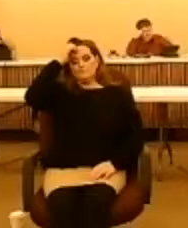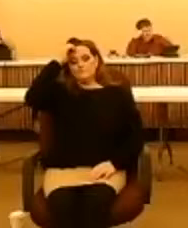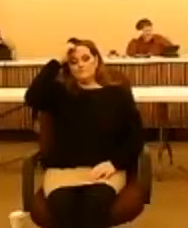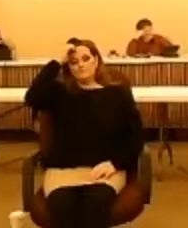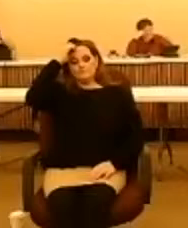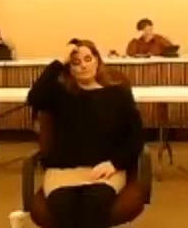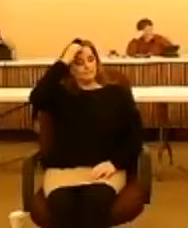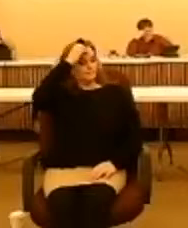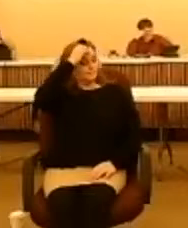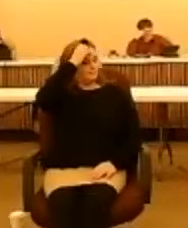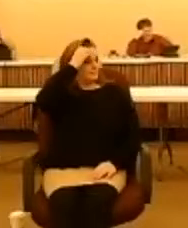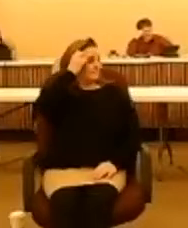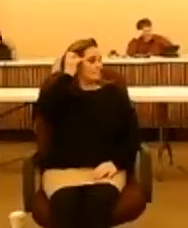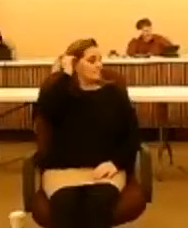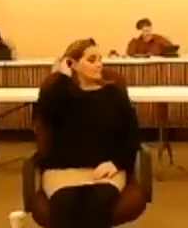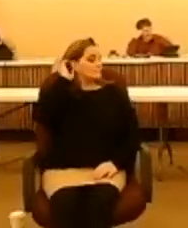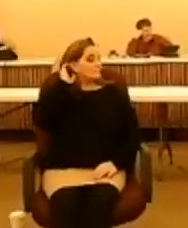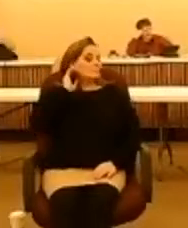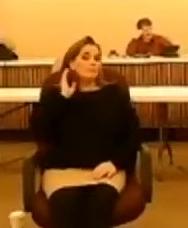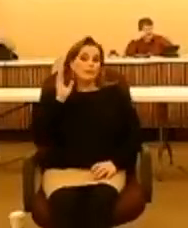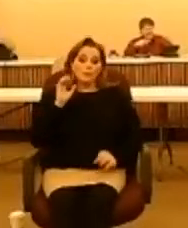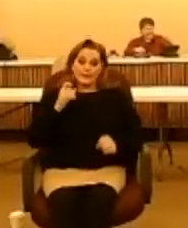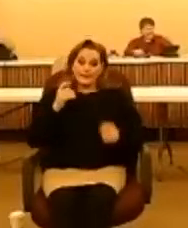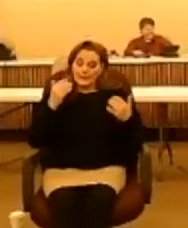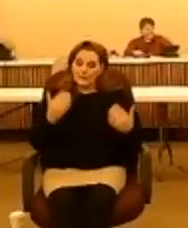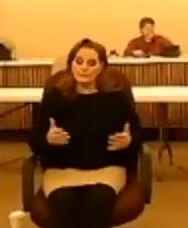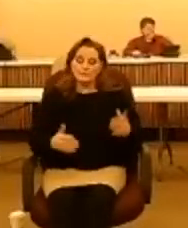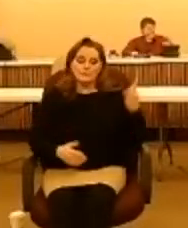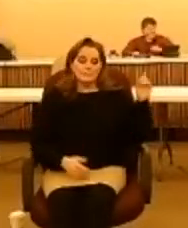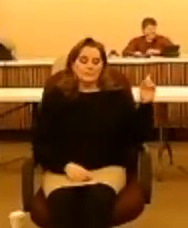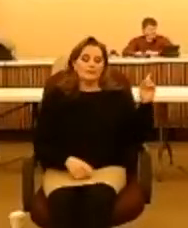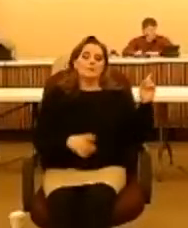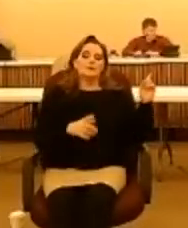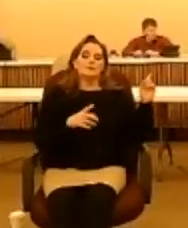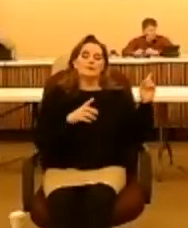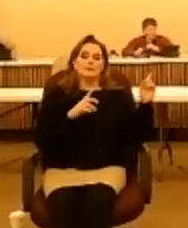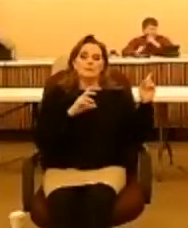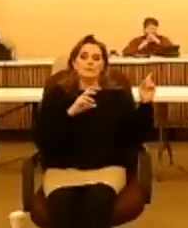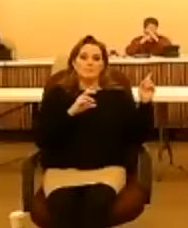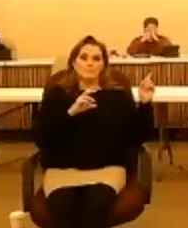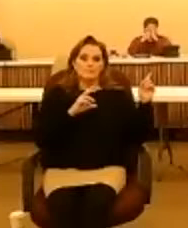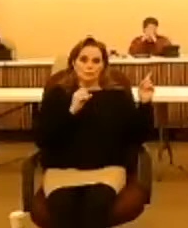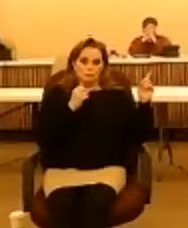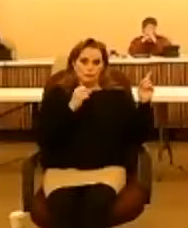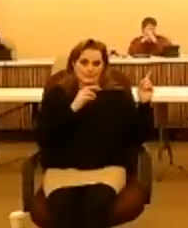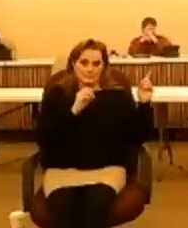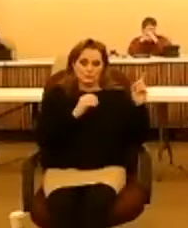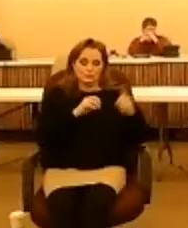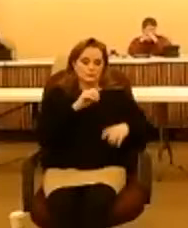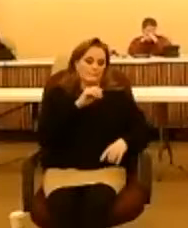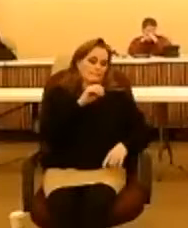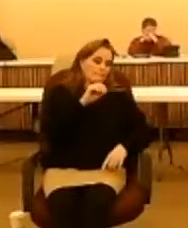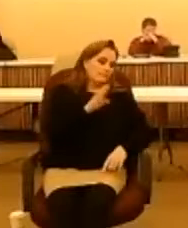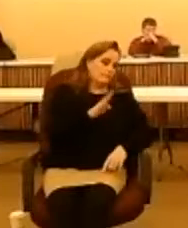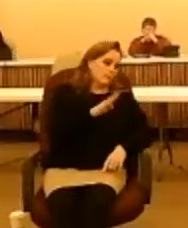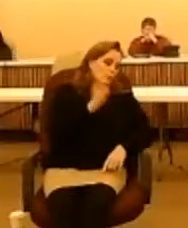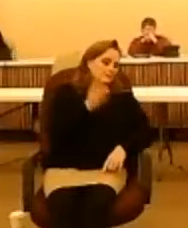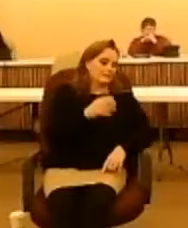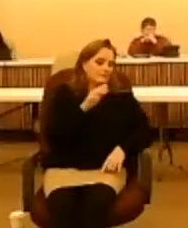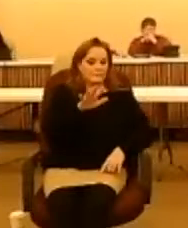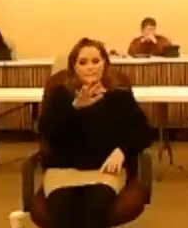Now I'll read it. Okay, go ahead. Mr. Supervisor and fellow board members, I have Resolution